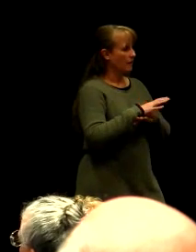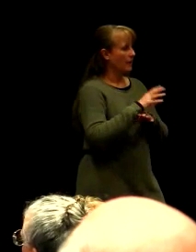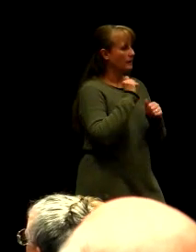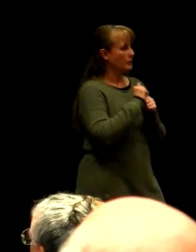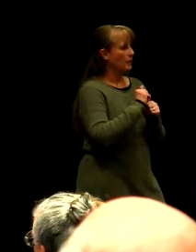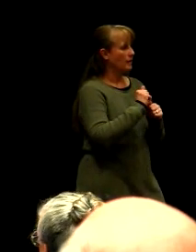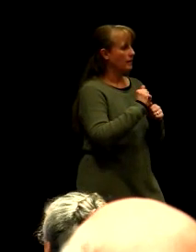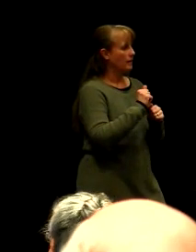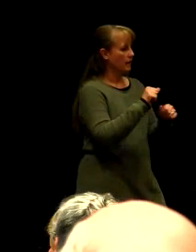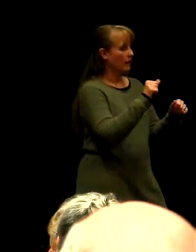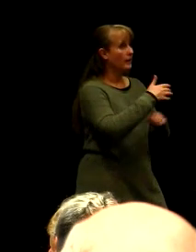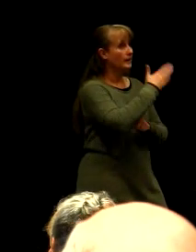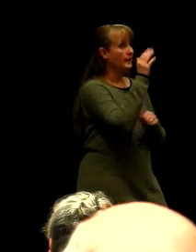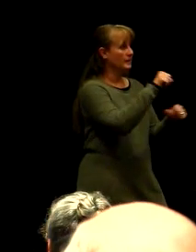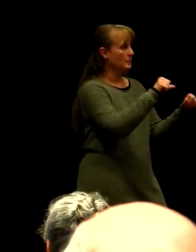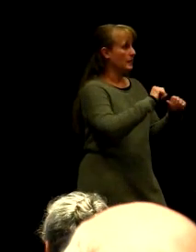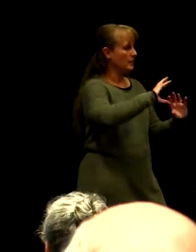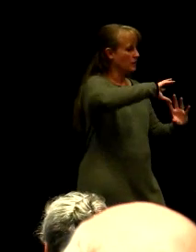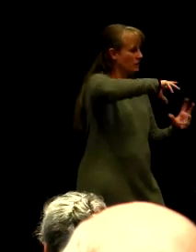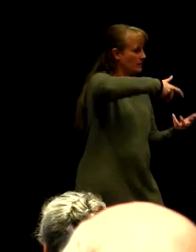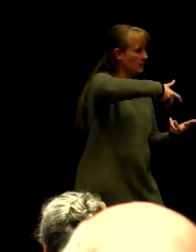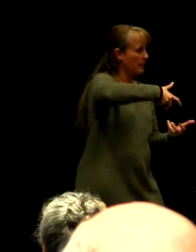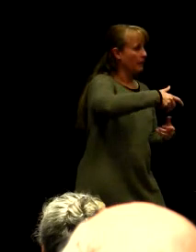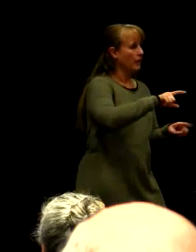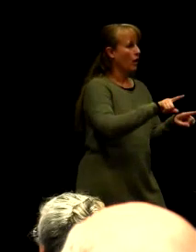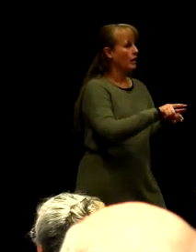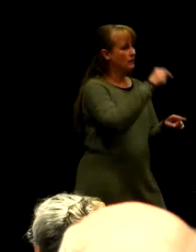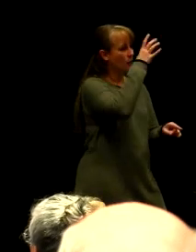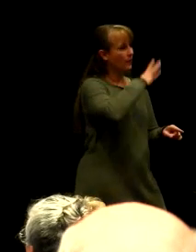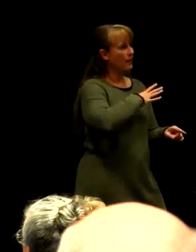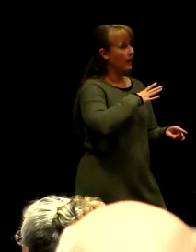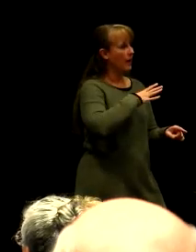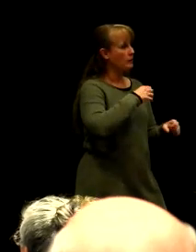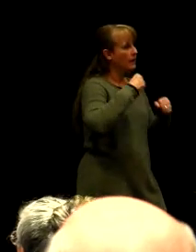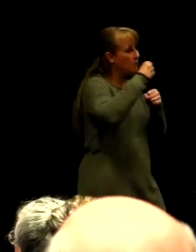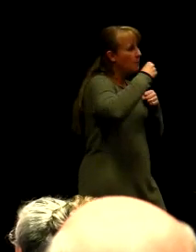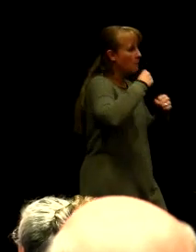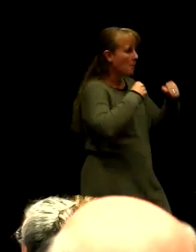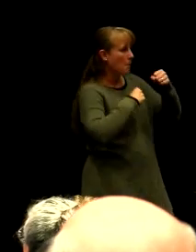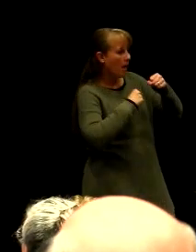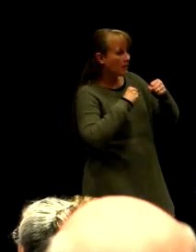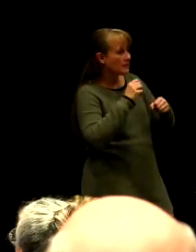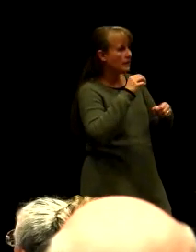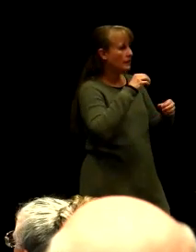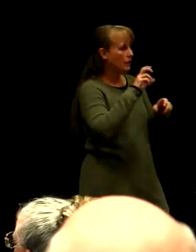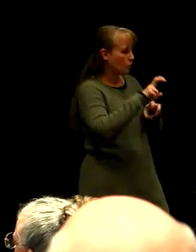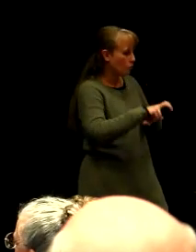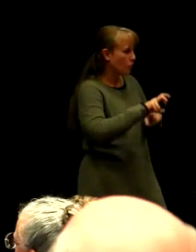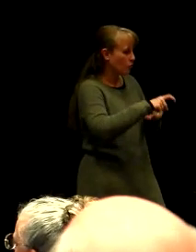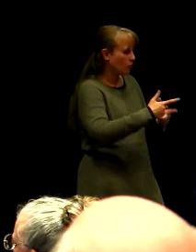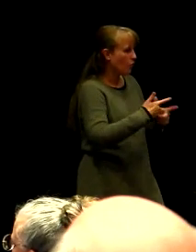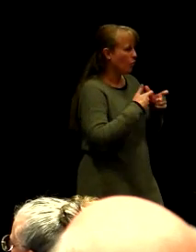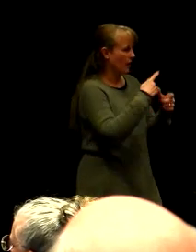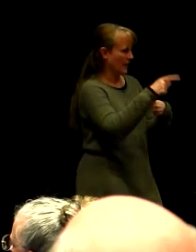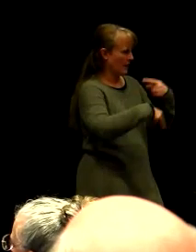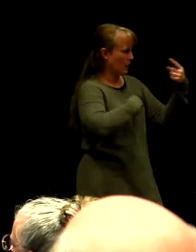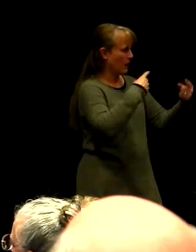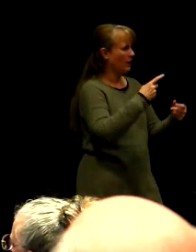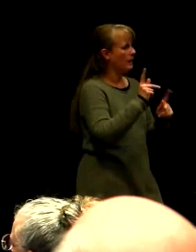to the guy shadow boxing around in the wheel, and people sitting and